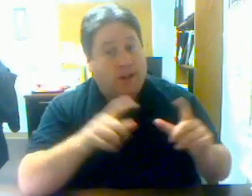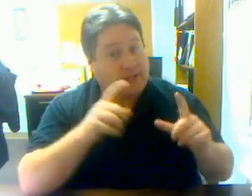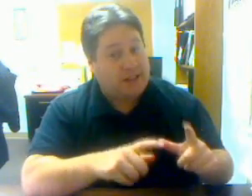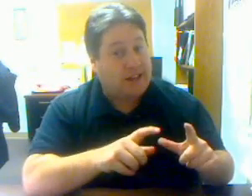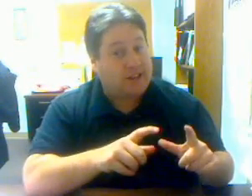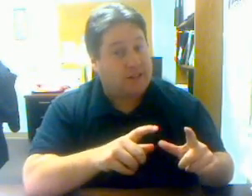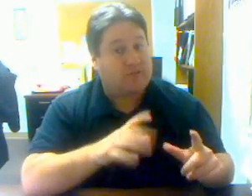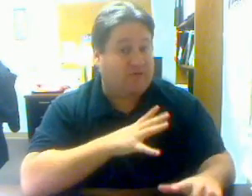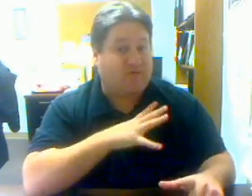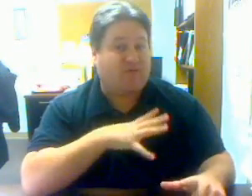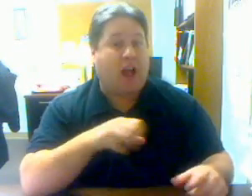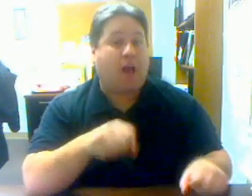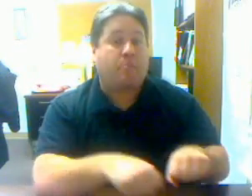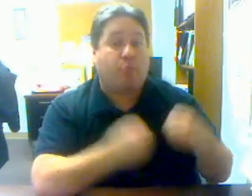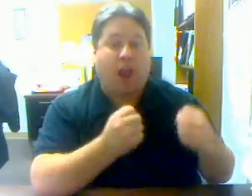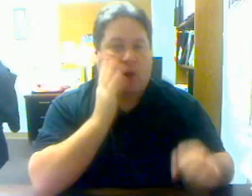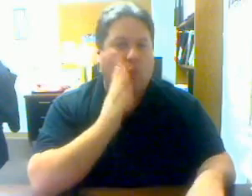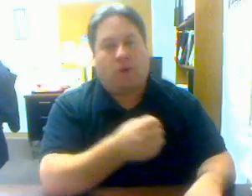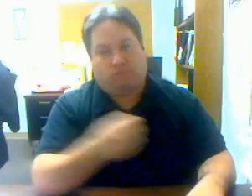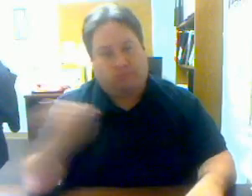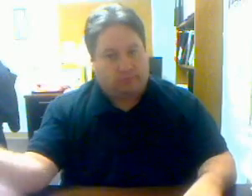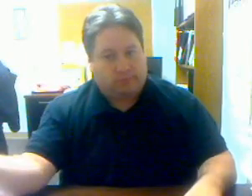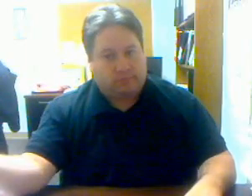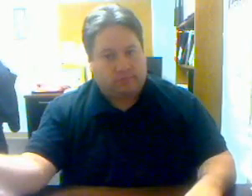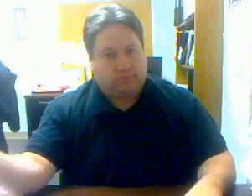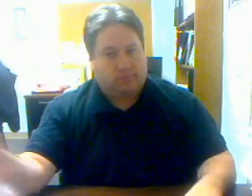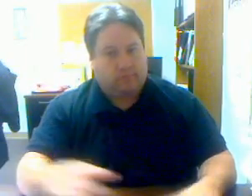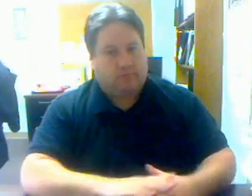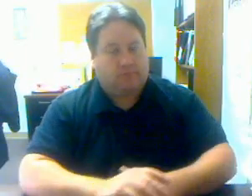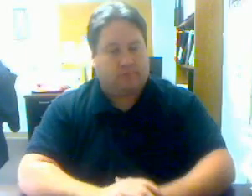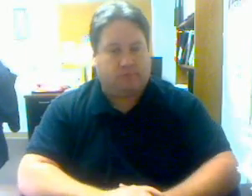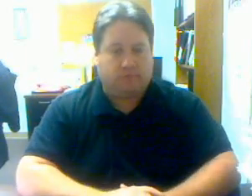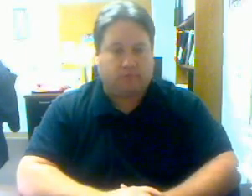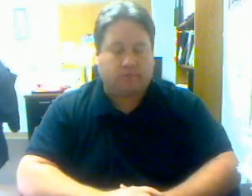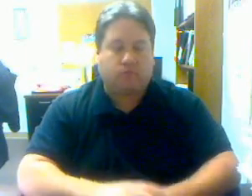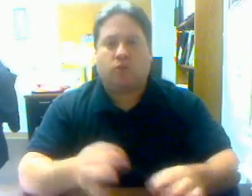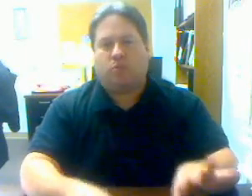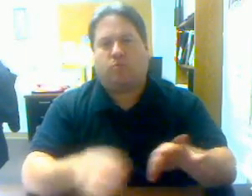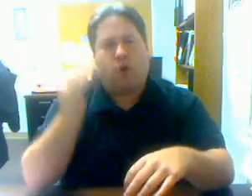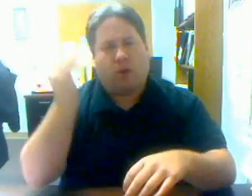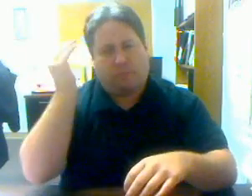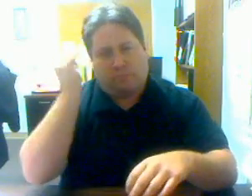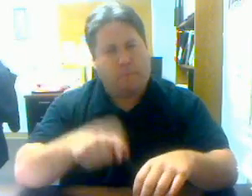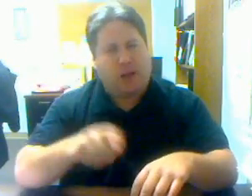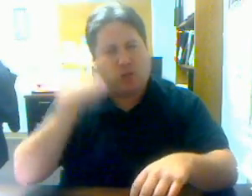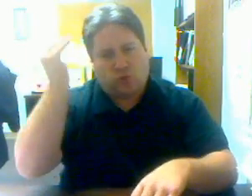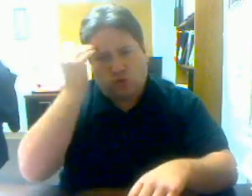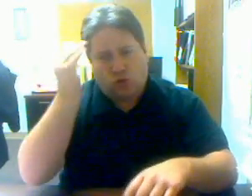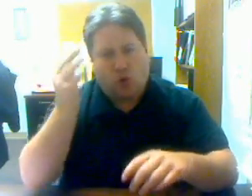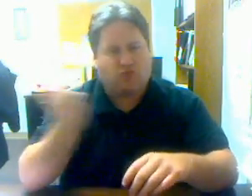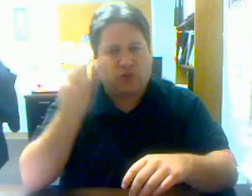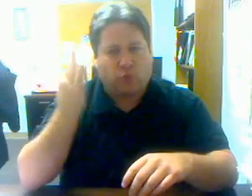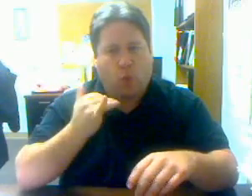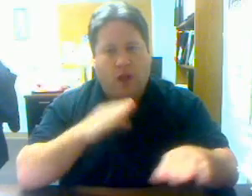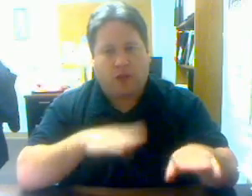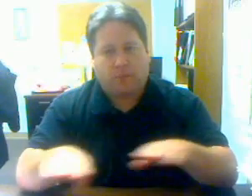anymore. So that's why it's important to know the functioning, the reason behind the behavior, before we can now shape it or replace it.